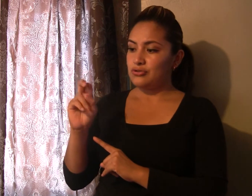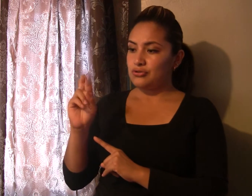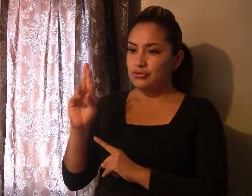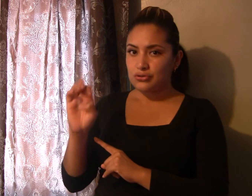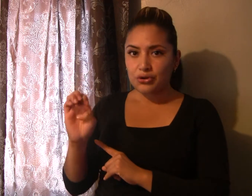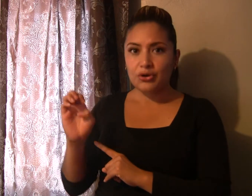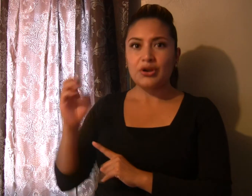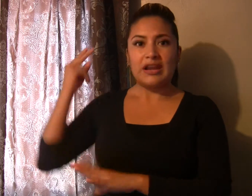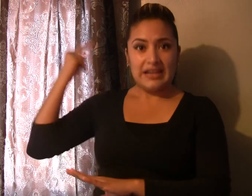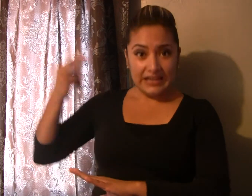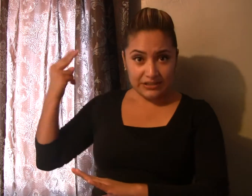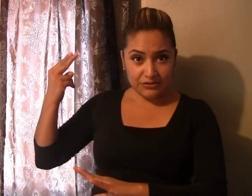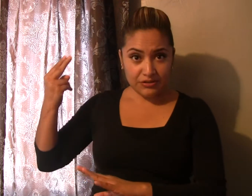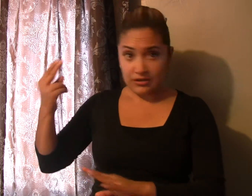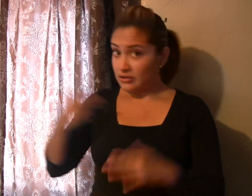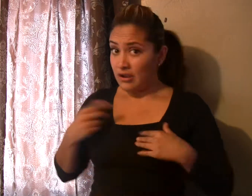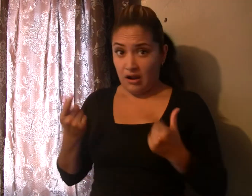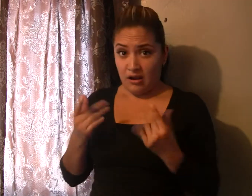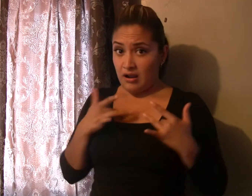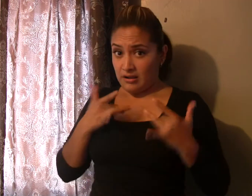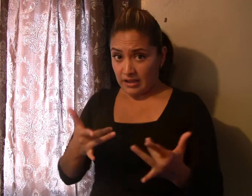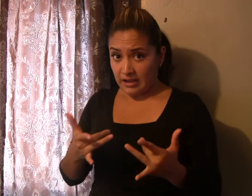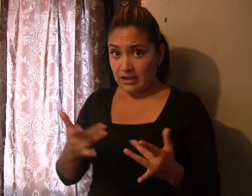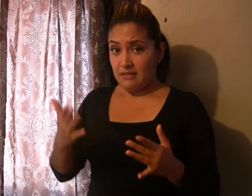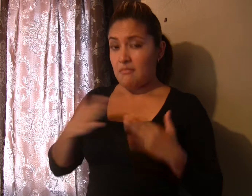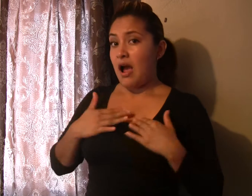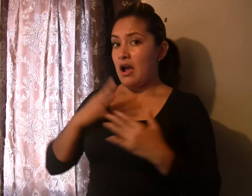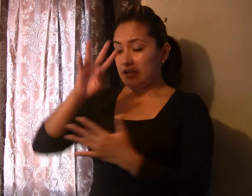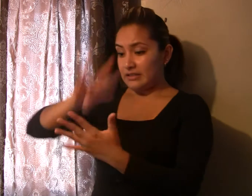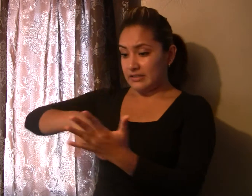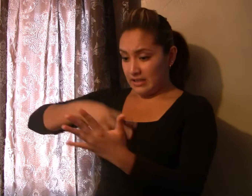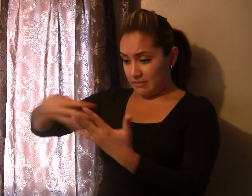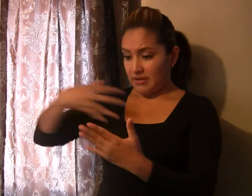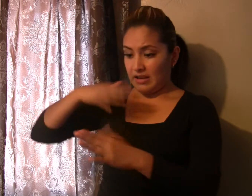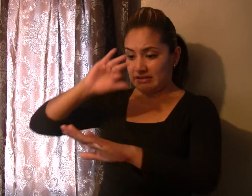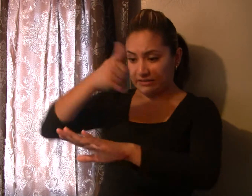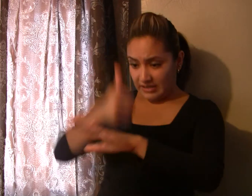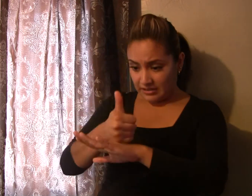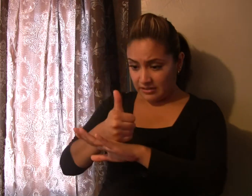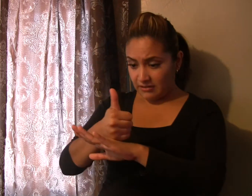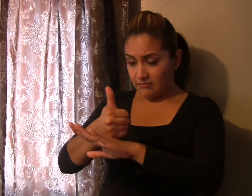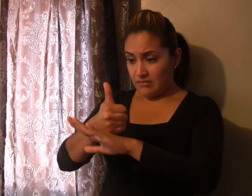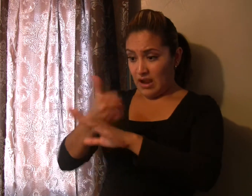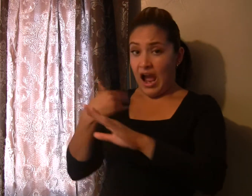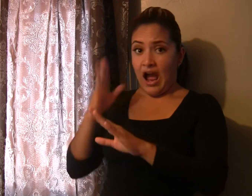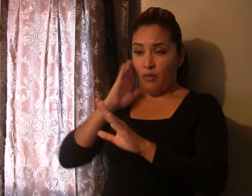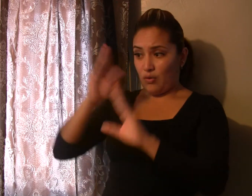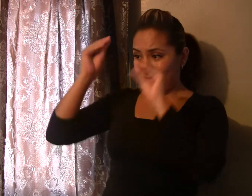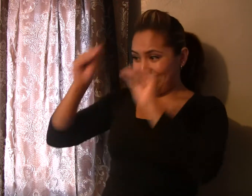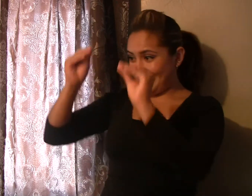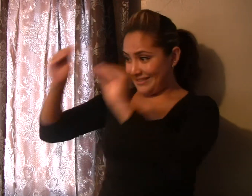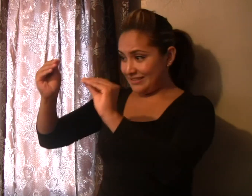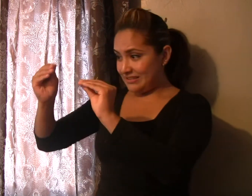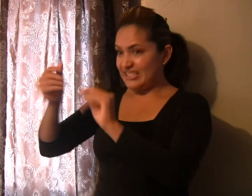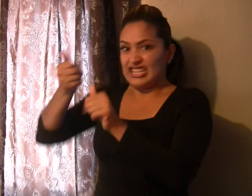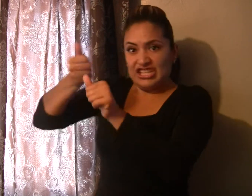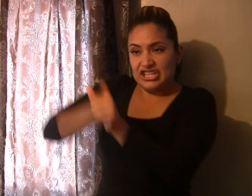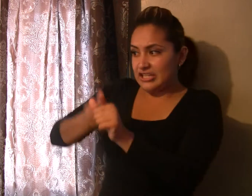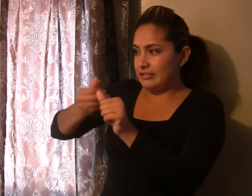course syllabus into those sections with equal amount of time devoted to each one, say 3 weeks for each section. And then I have a